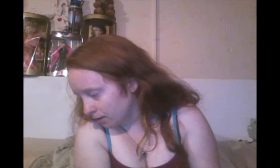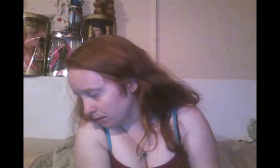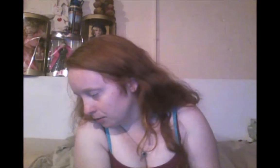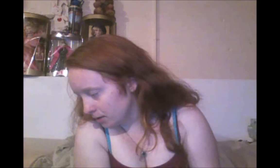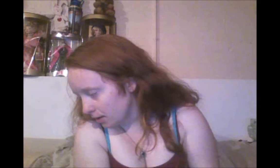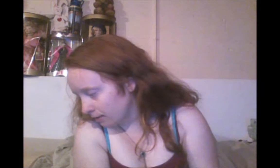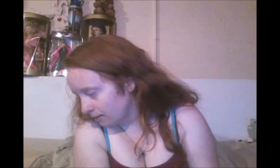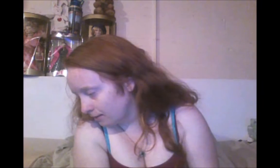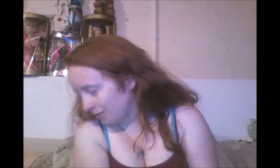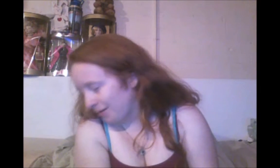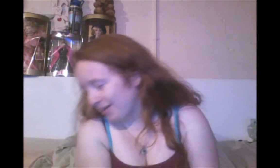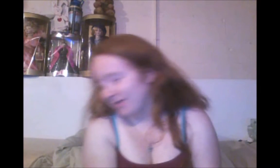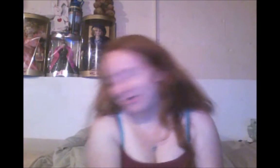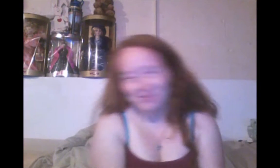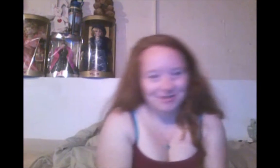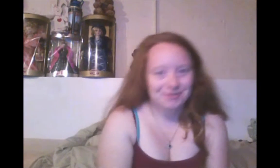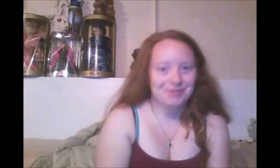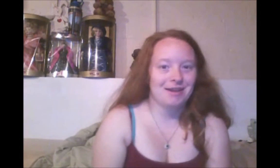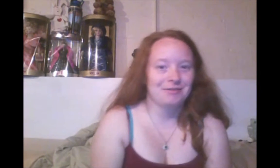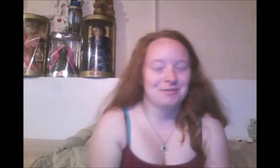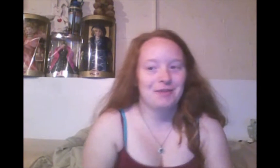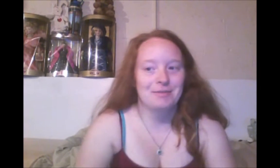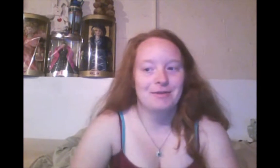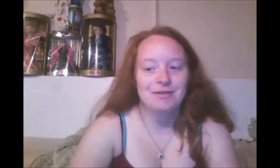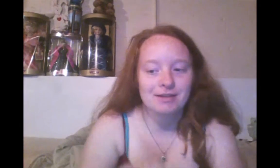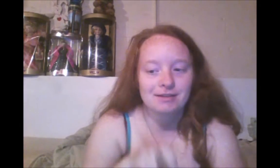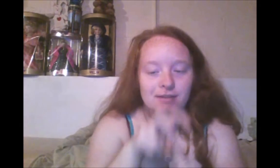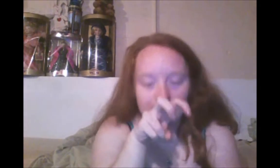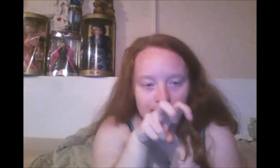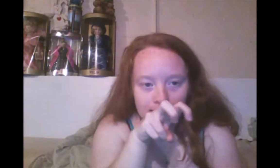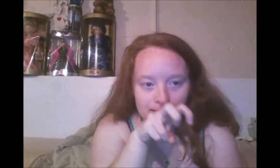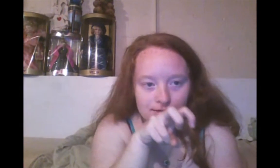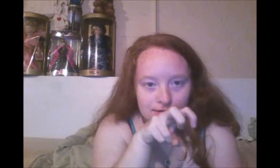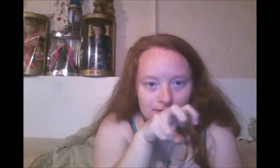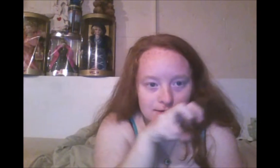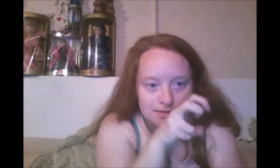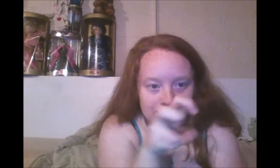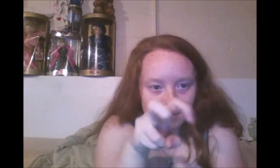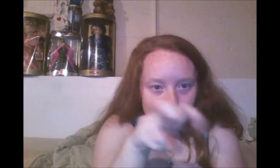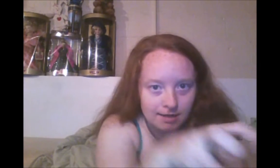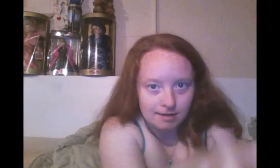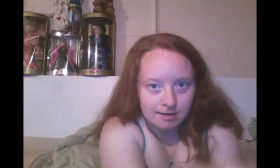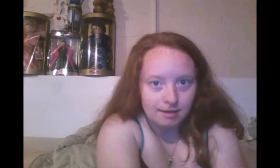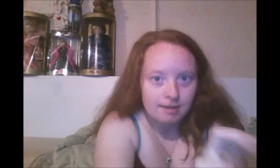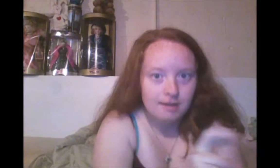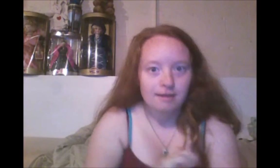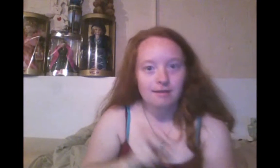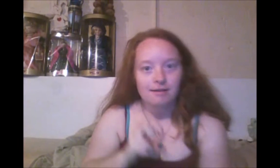What's next? Oh, I love this one. This one's another one of my favorites. Snake.